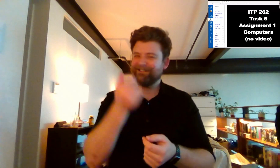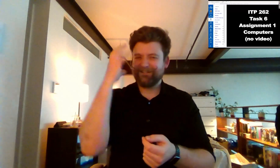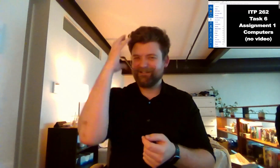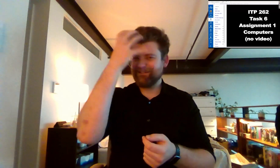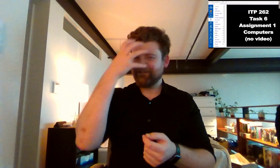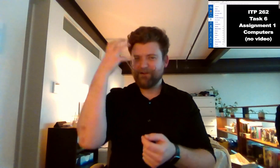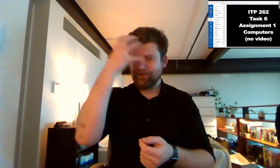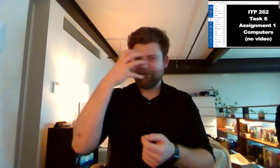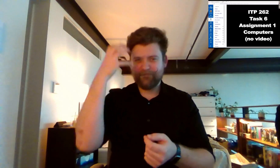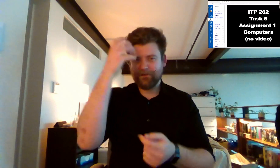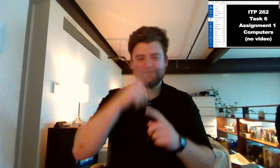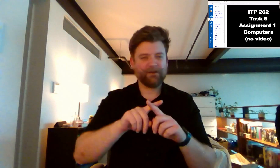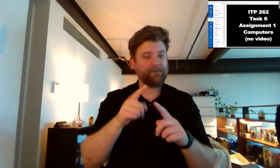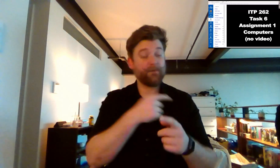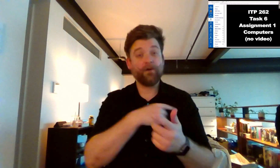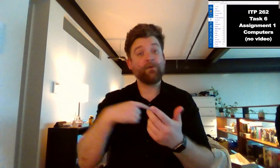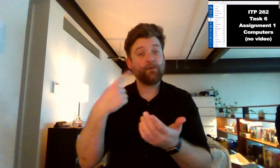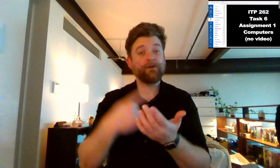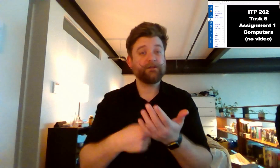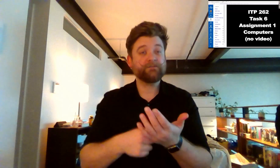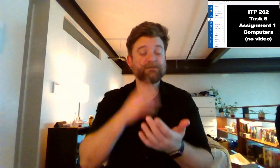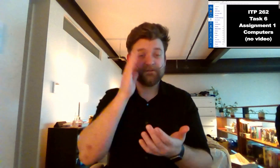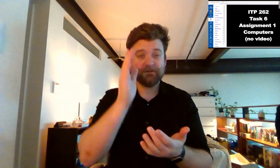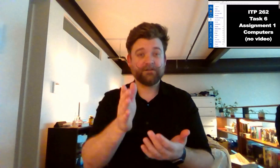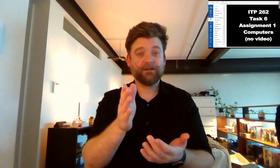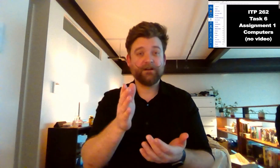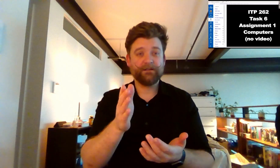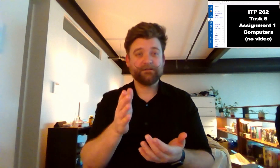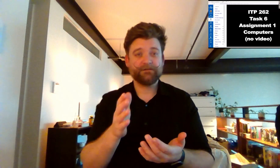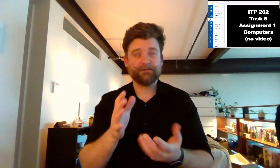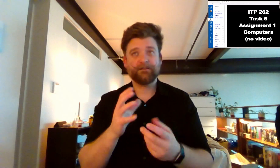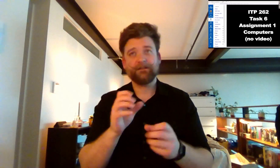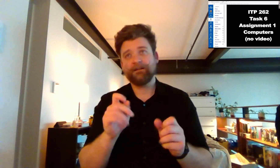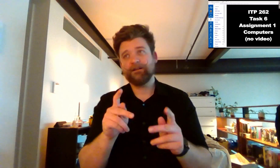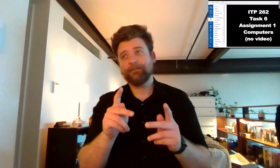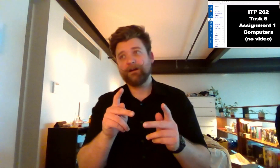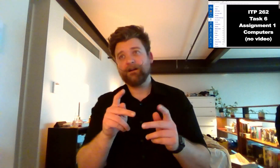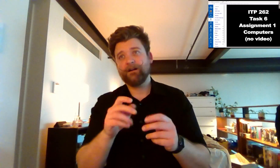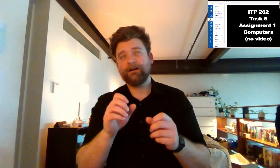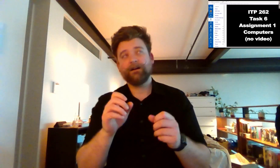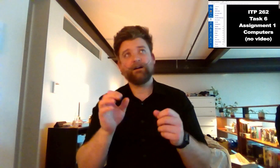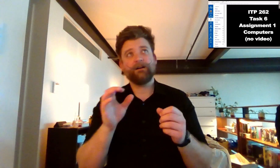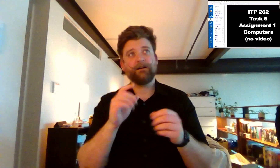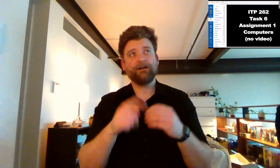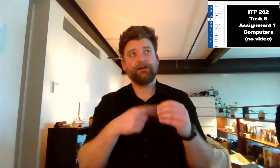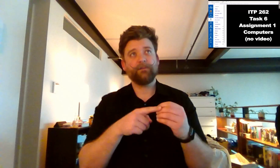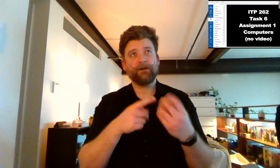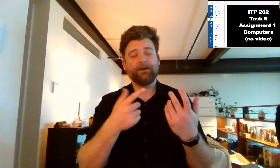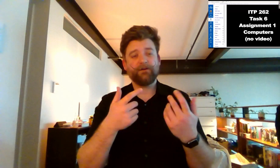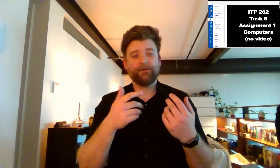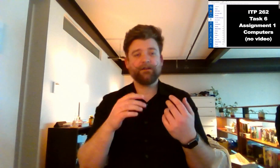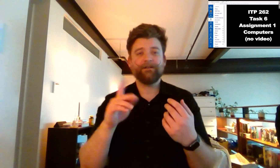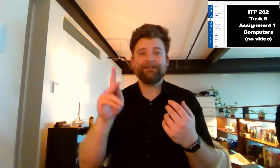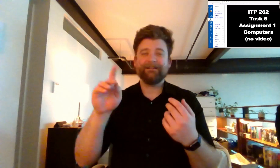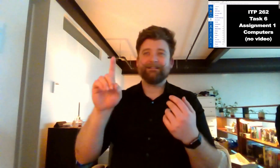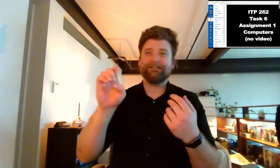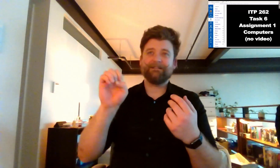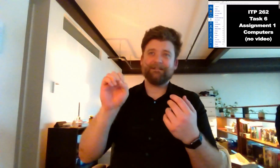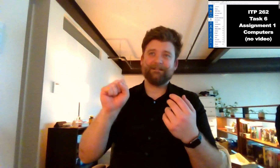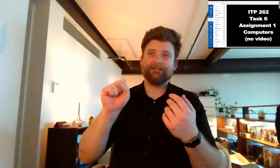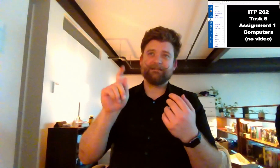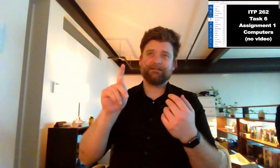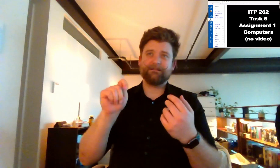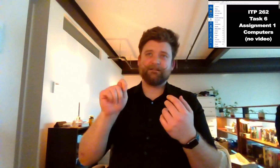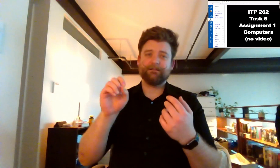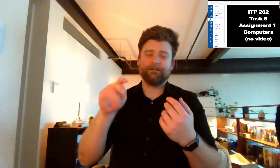we'll discuss how to use desktop publisher. And I believe that you'll want to write a letter to make, and you'll want to make